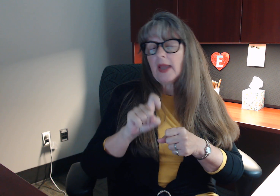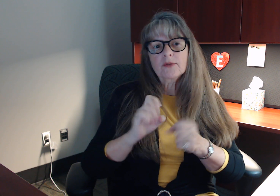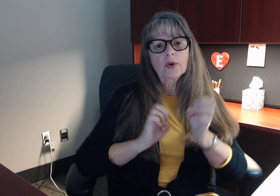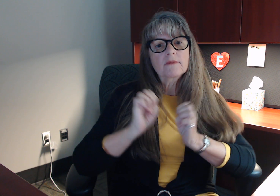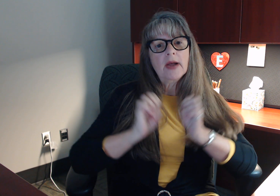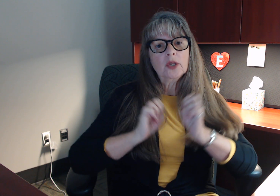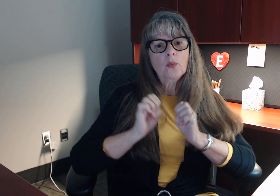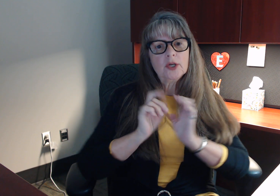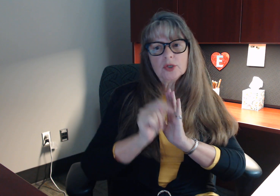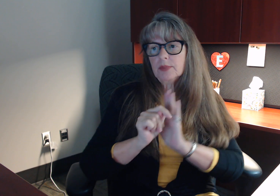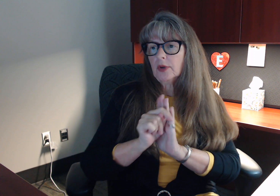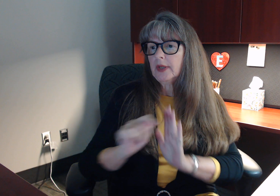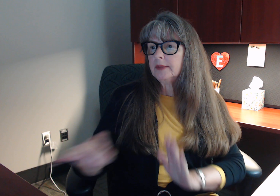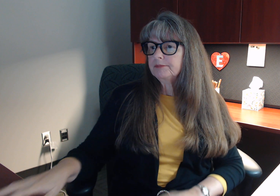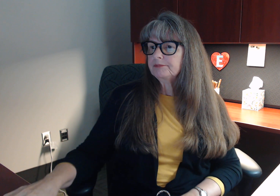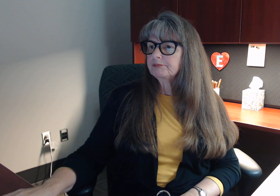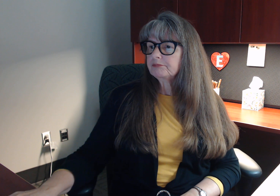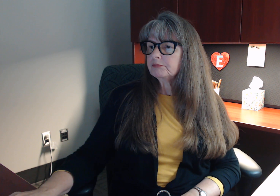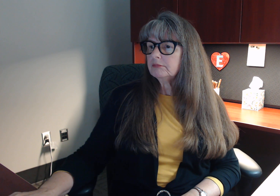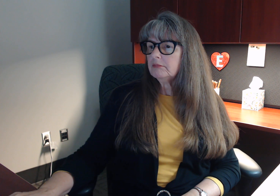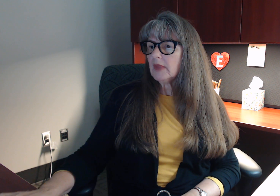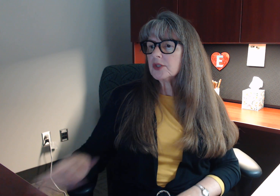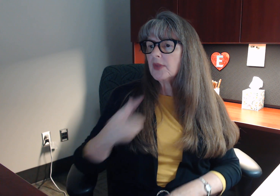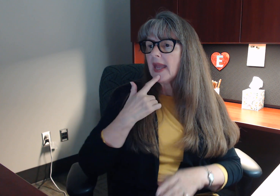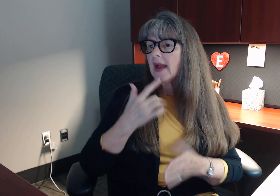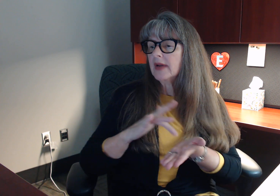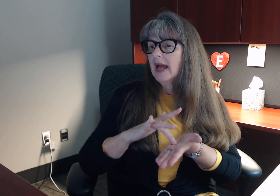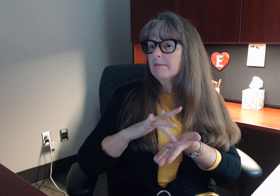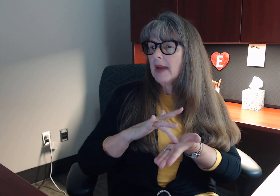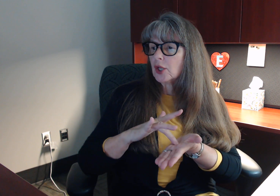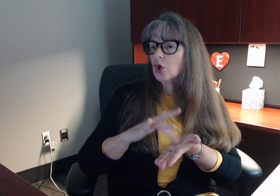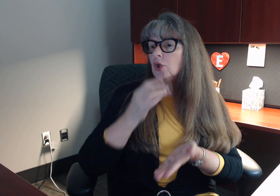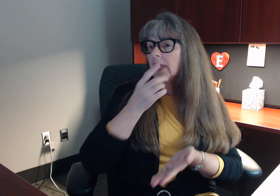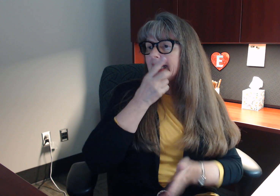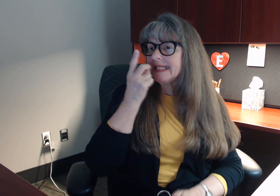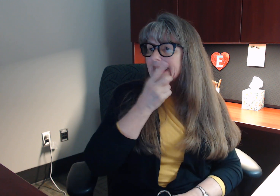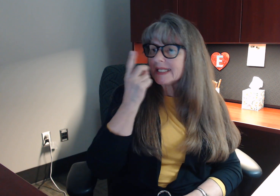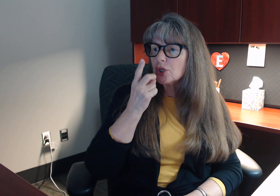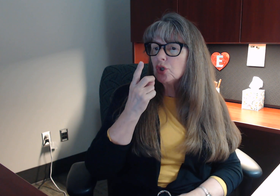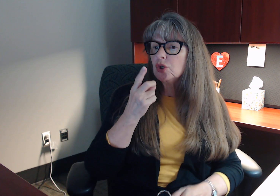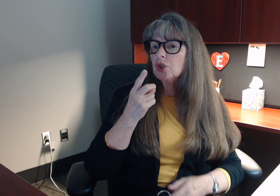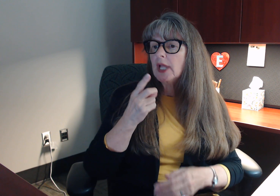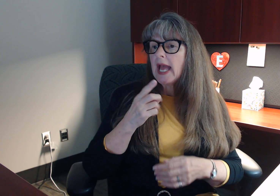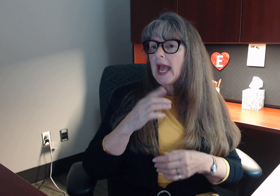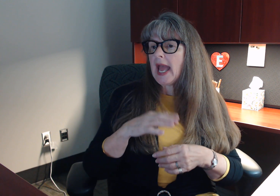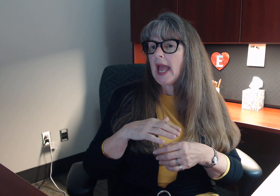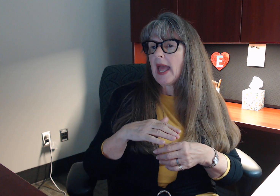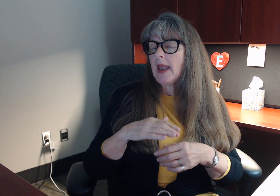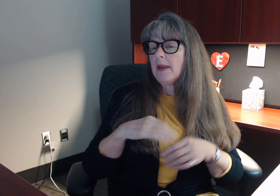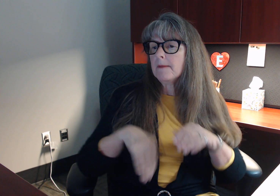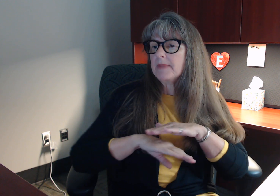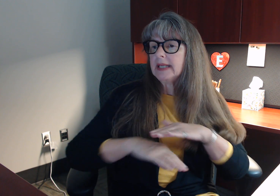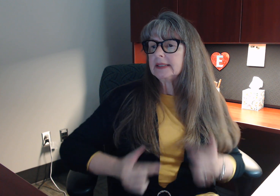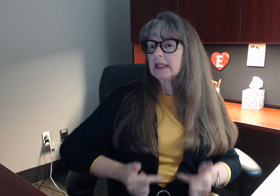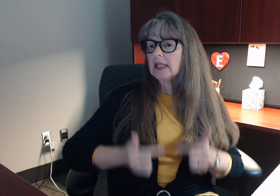your evaluation period. So they have medical and dental and basic